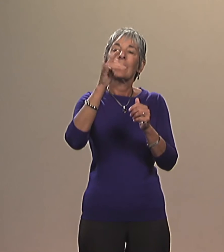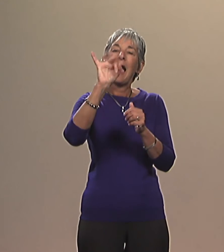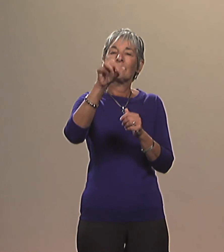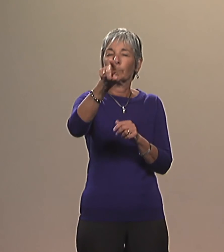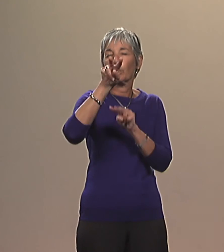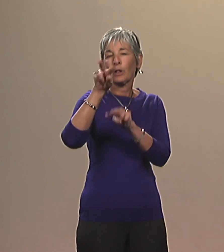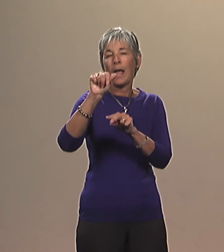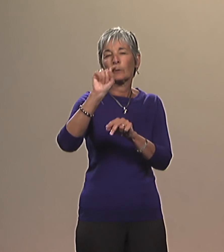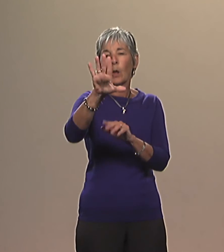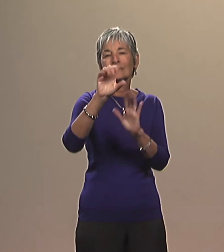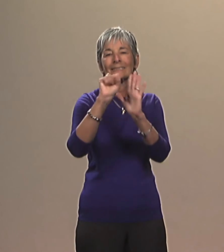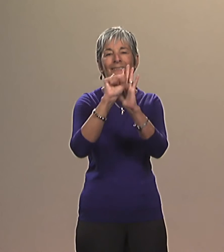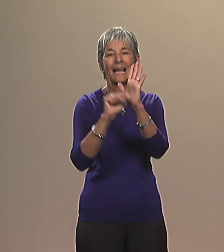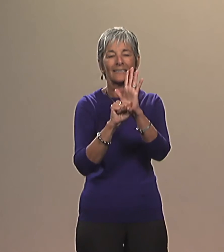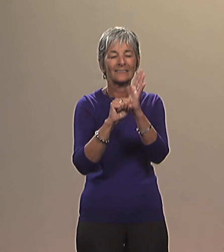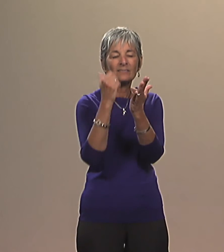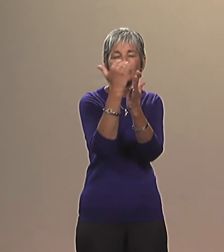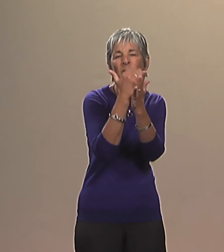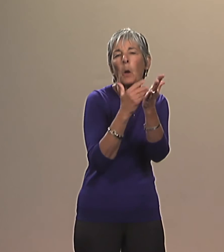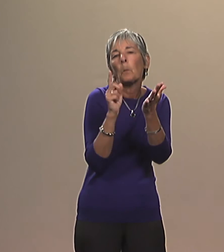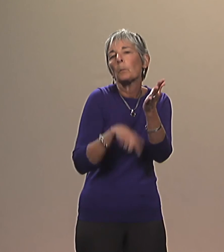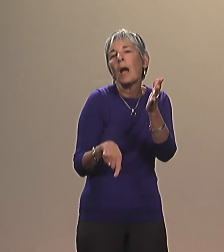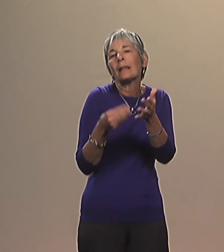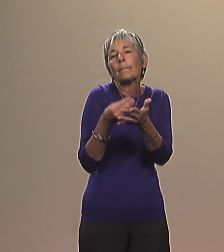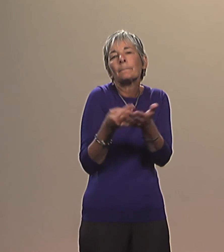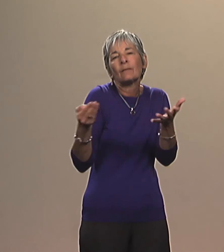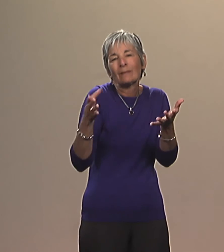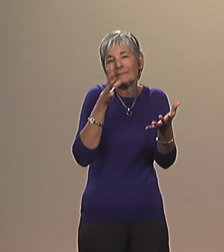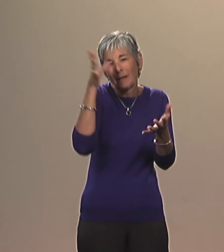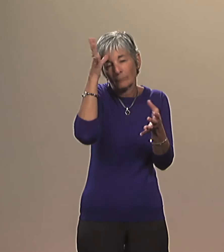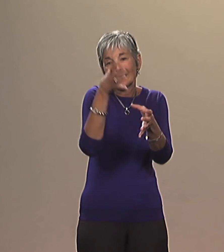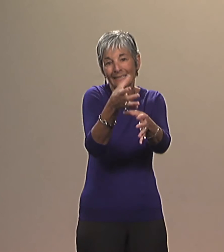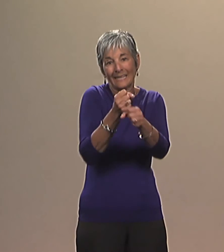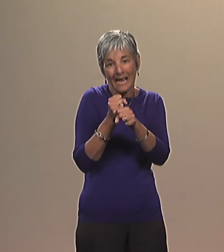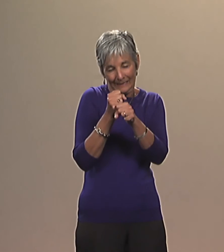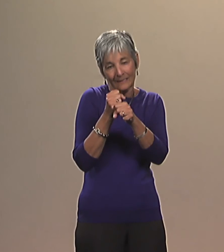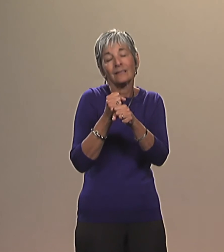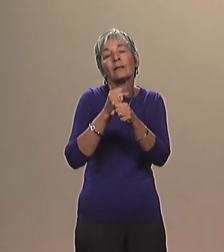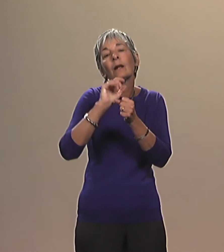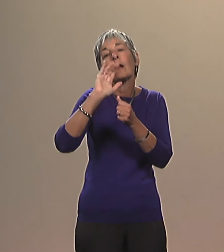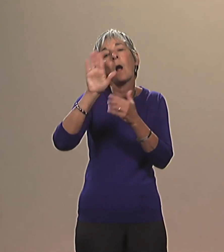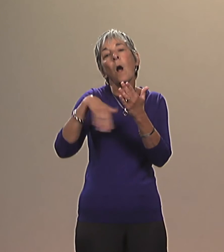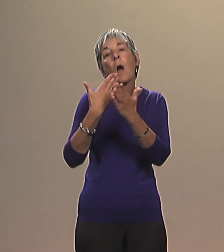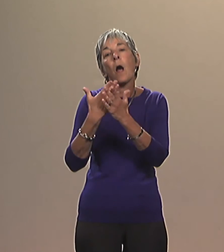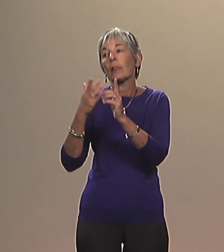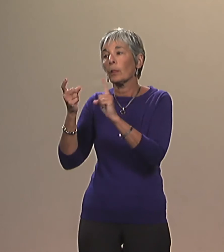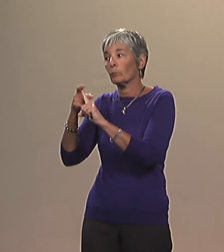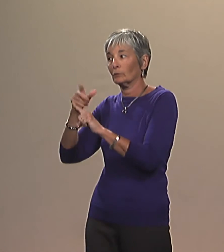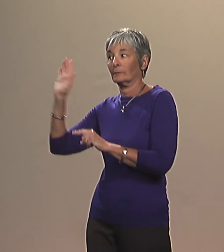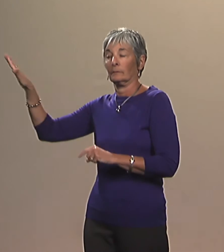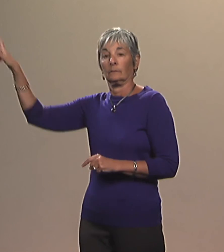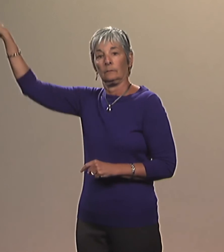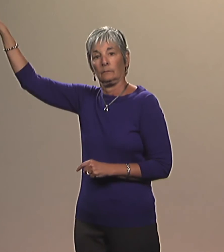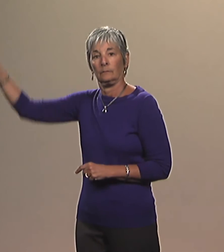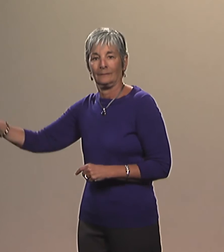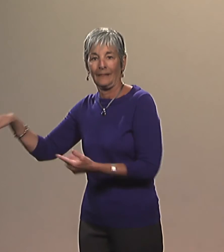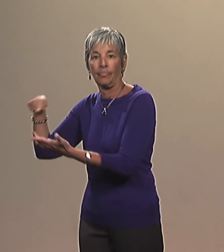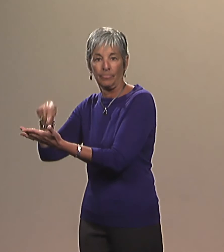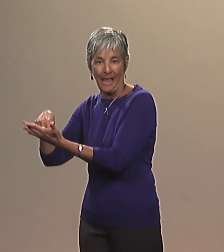If you look at the materials that parents in your state receive, all of the terms from the medical perspective are present, whereas none of the terms